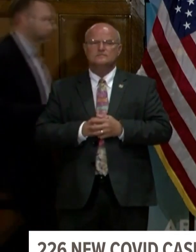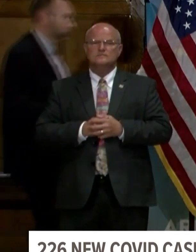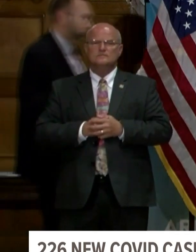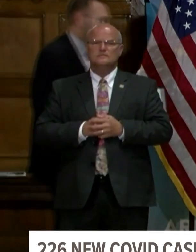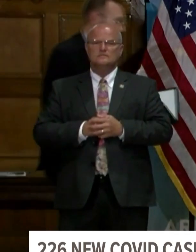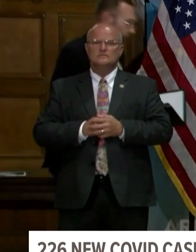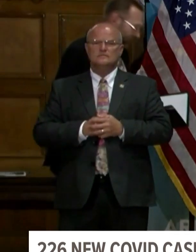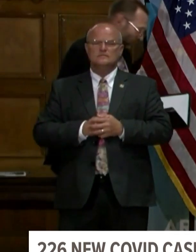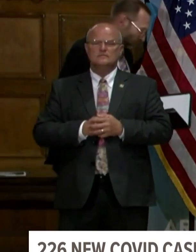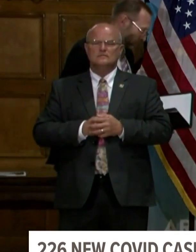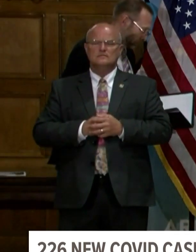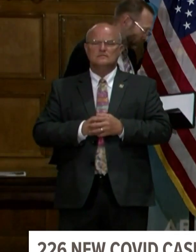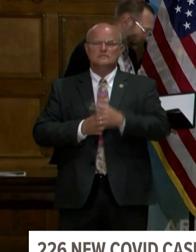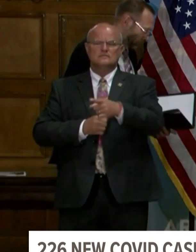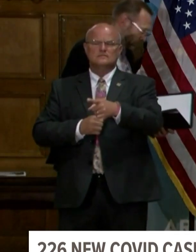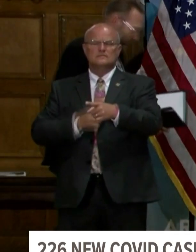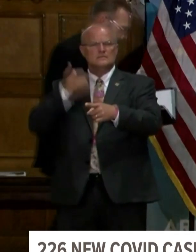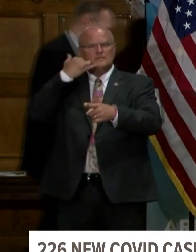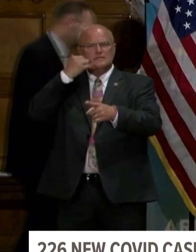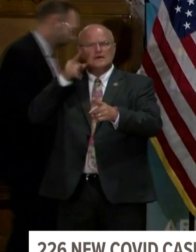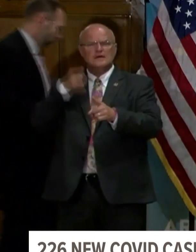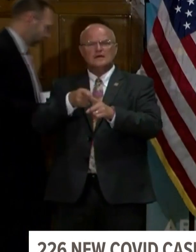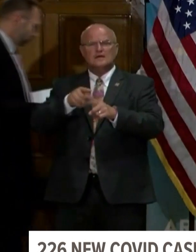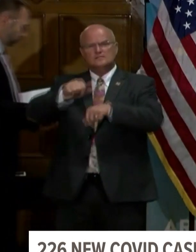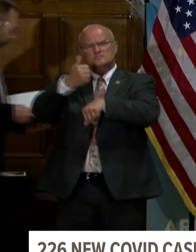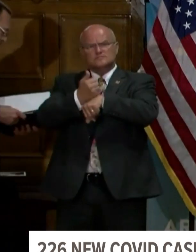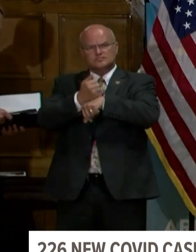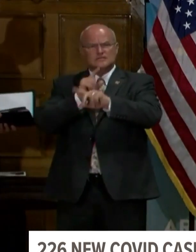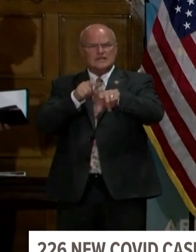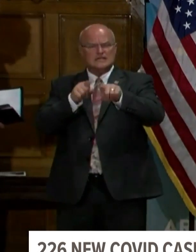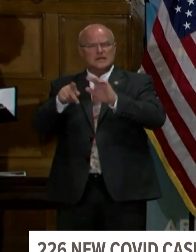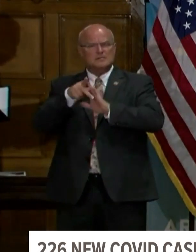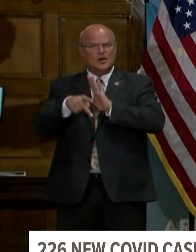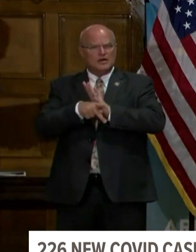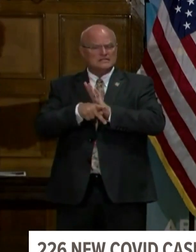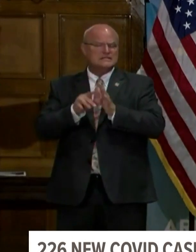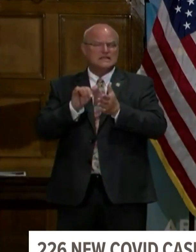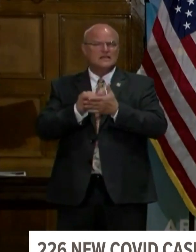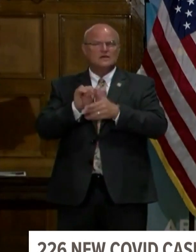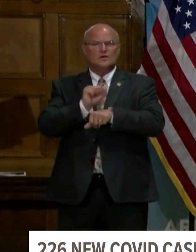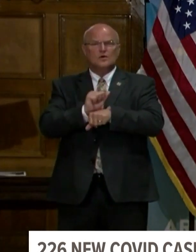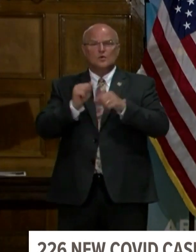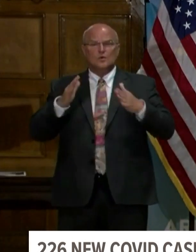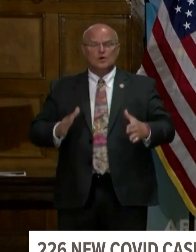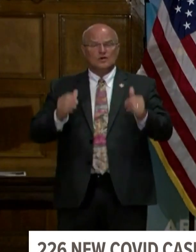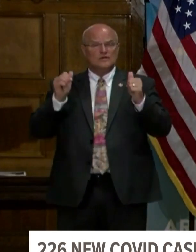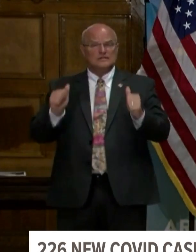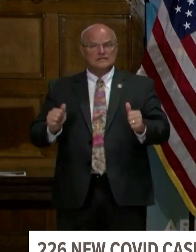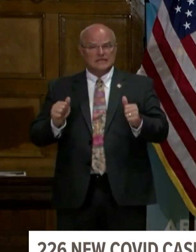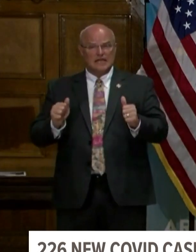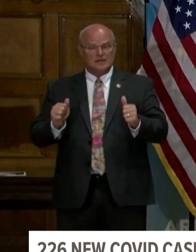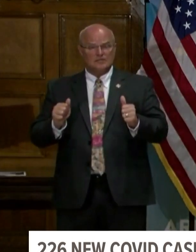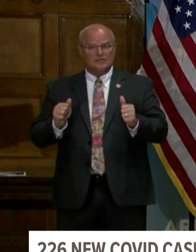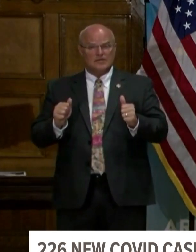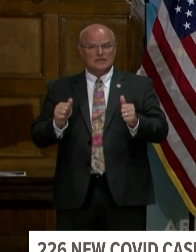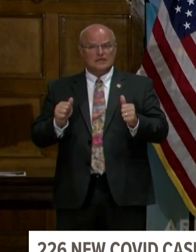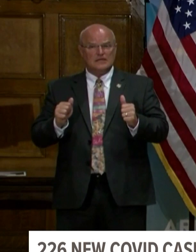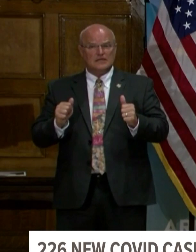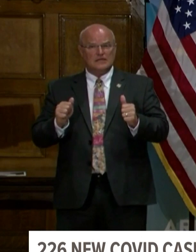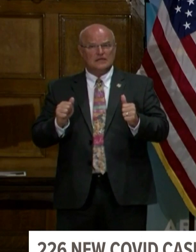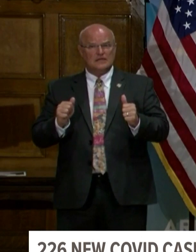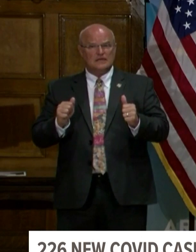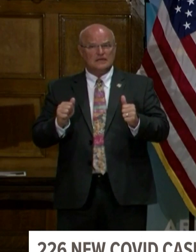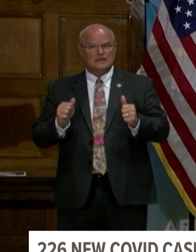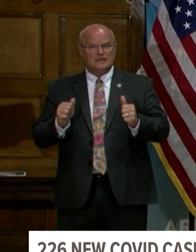guess my point to that was when they reinstate this attendance policy, those workers can be punished for